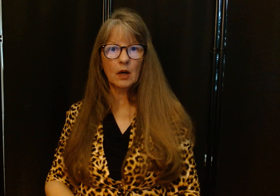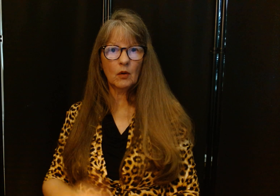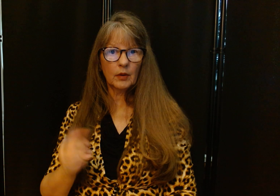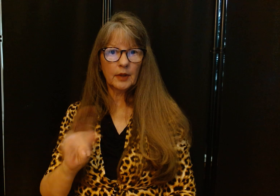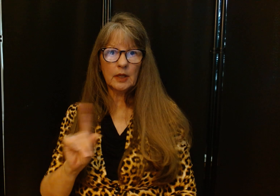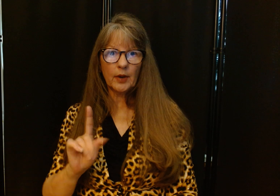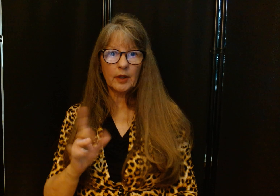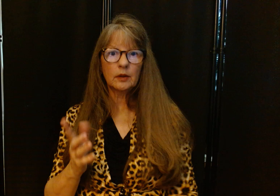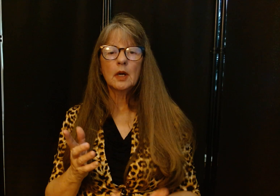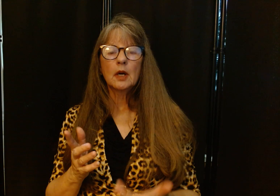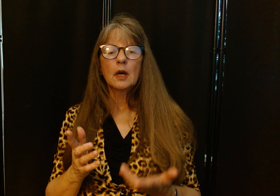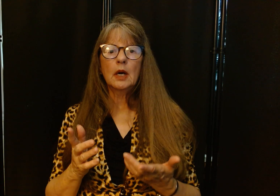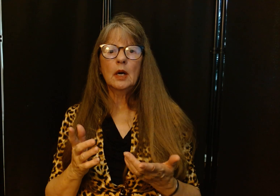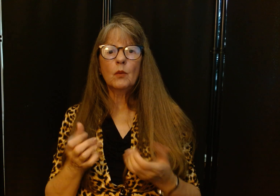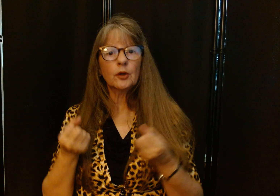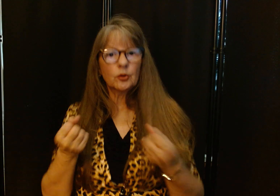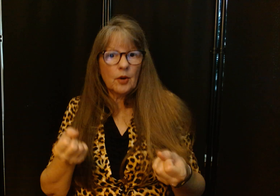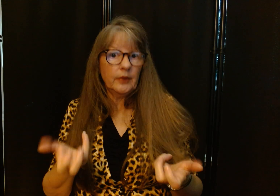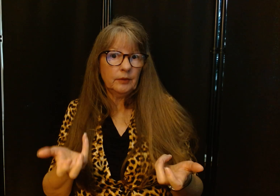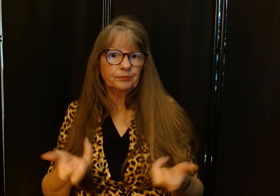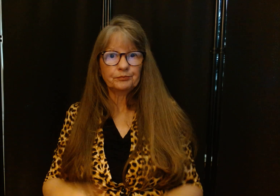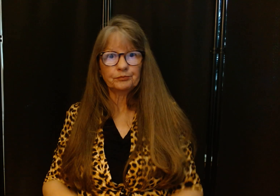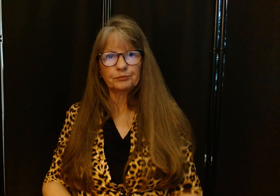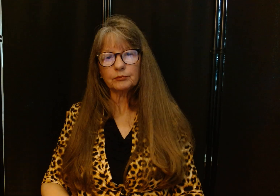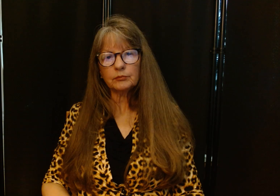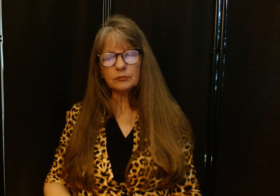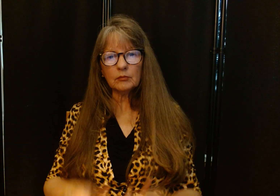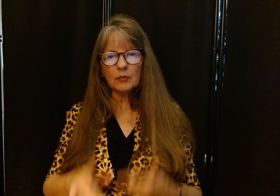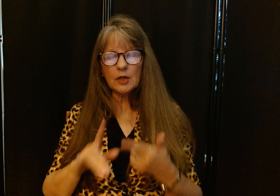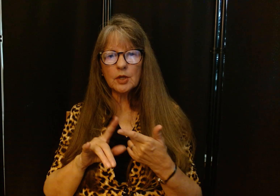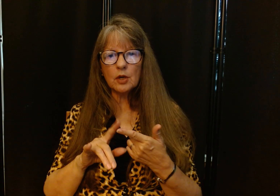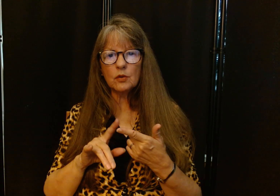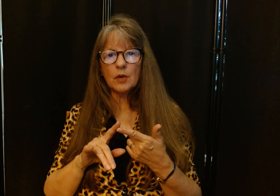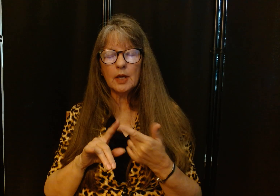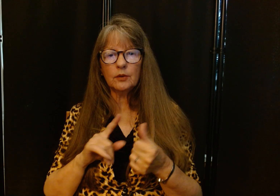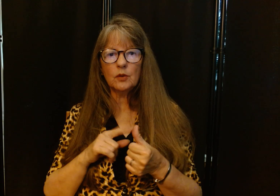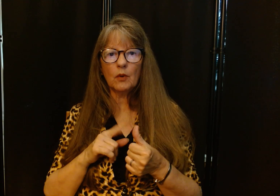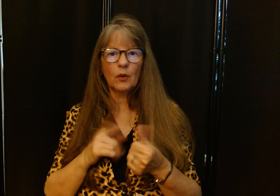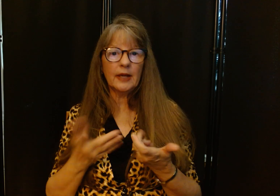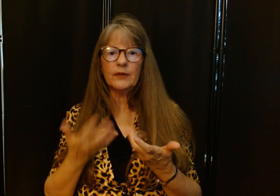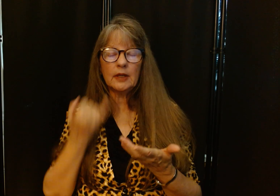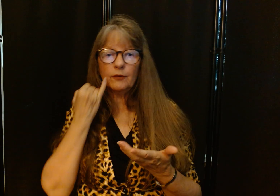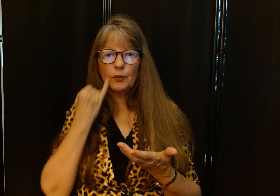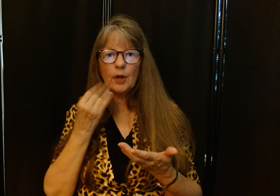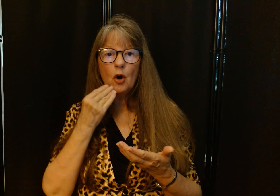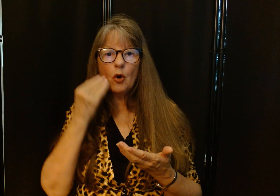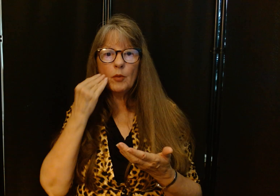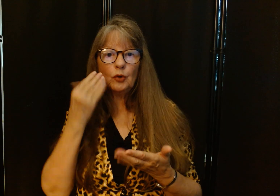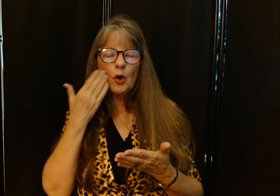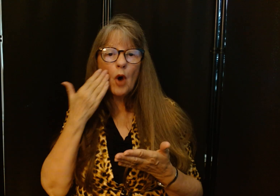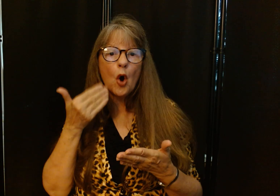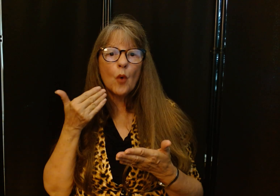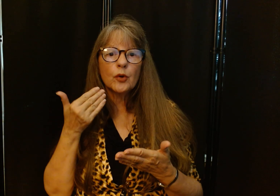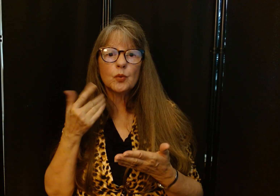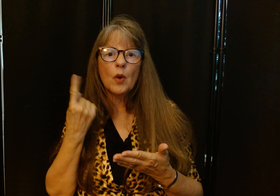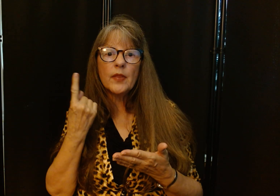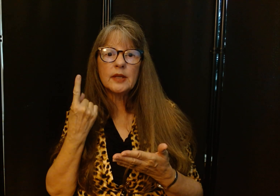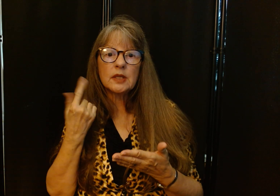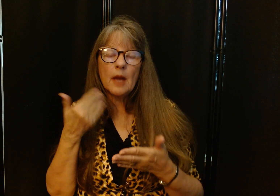or anywhere while you're driving. So you, or even if you're at home and you know, oh, there's one that's coming, it's